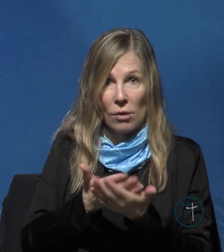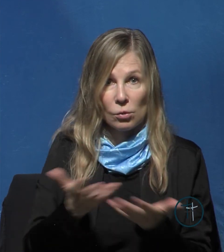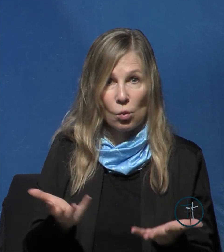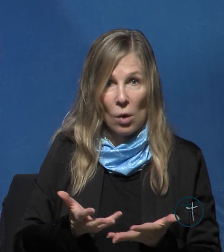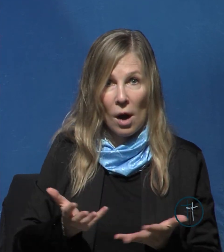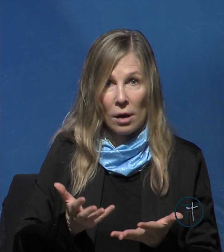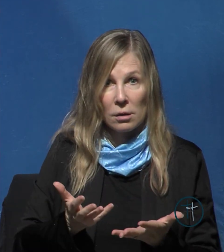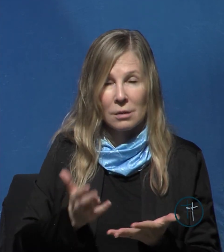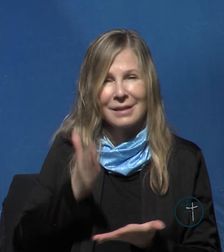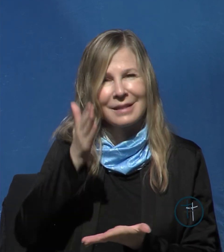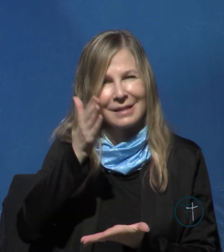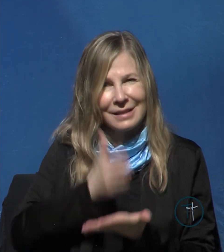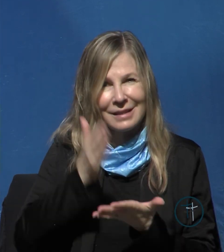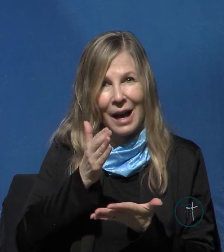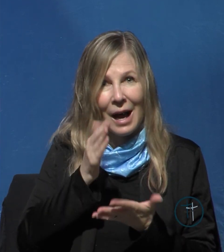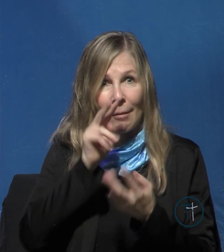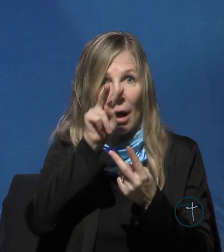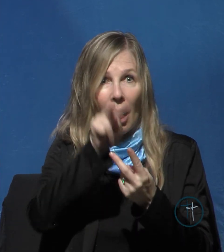is to stop looking in the mirror